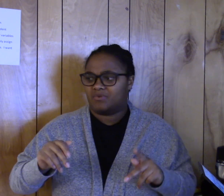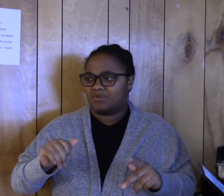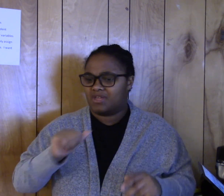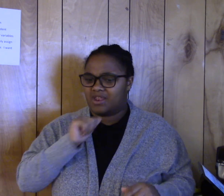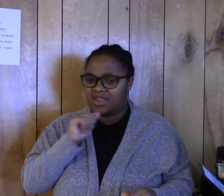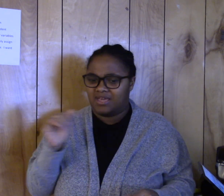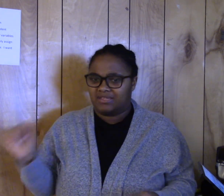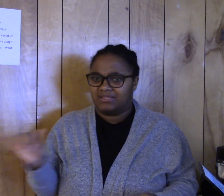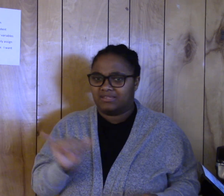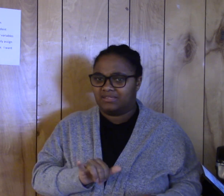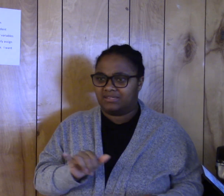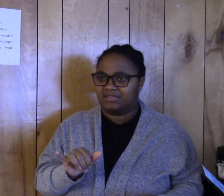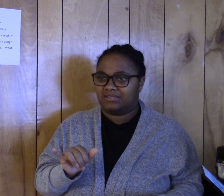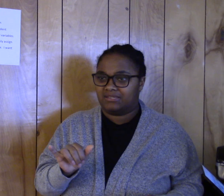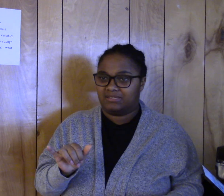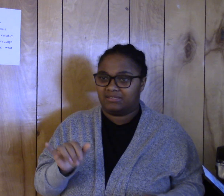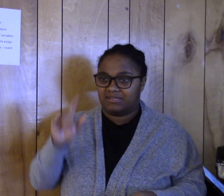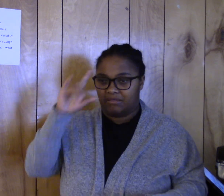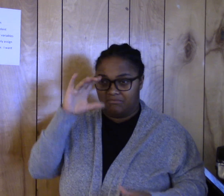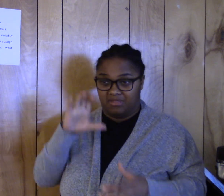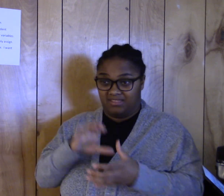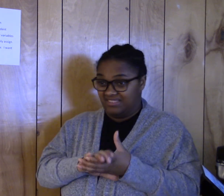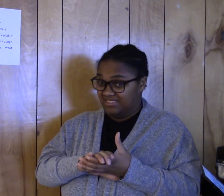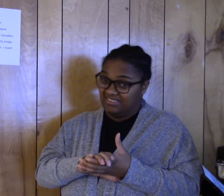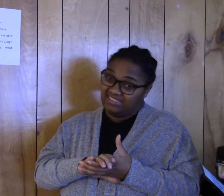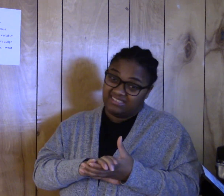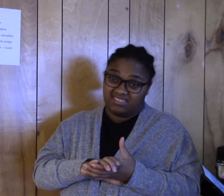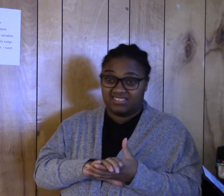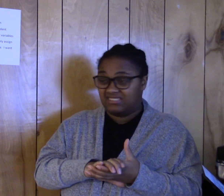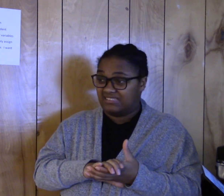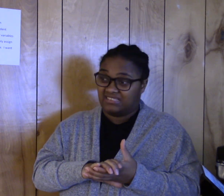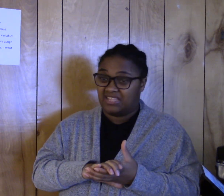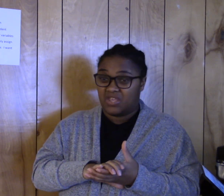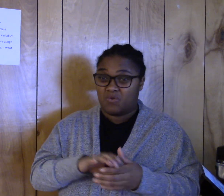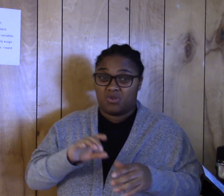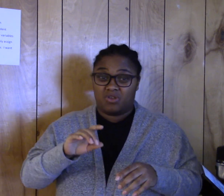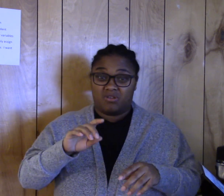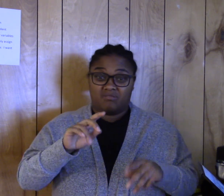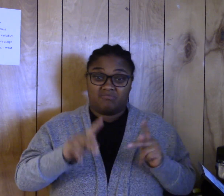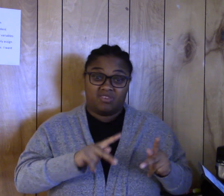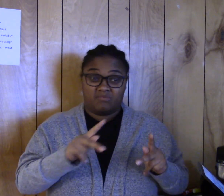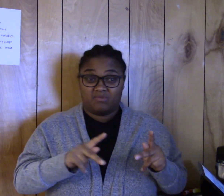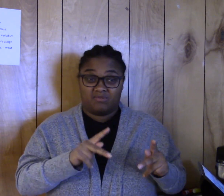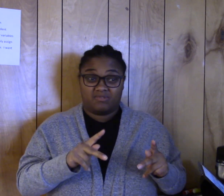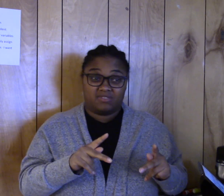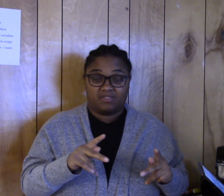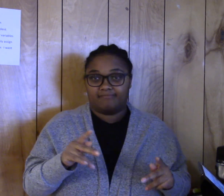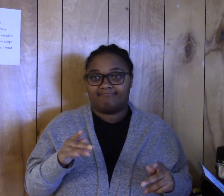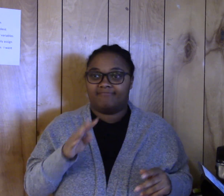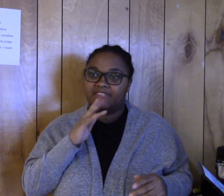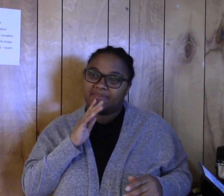tongues, and I know that I've never been to any other church that did that. There were people who